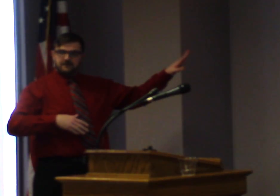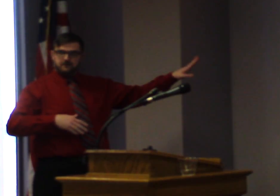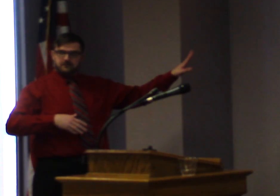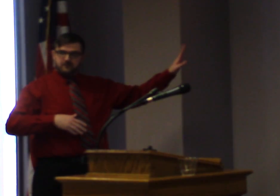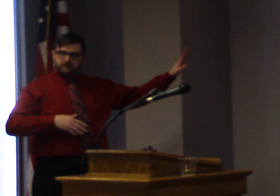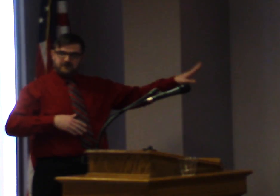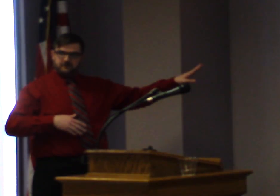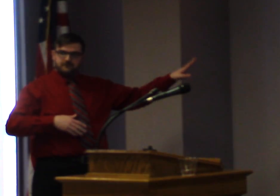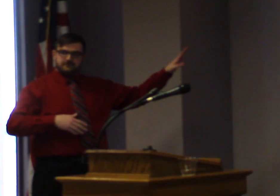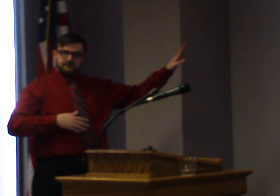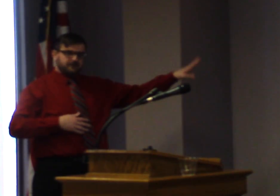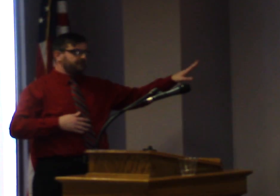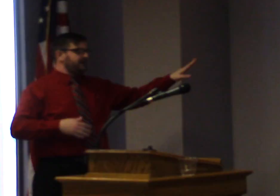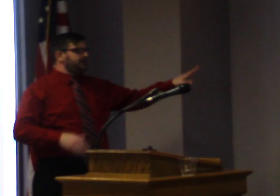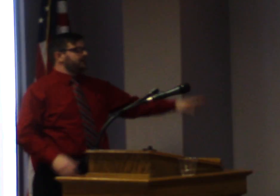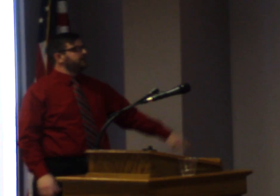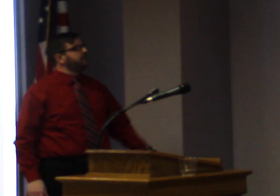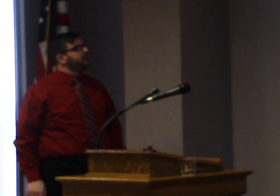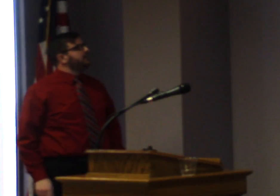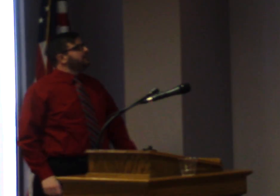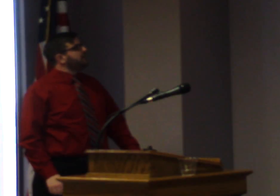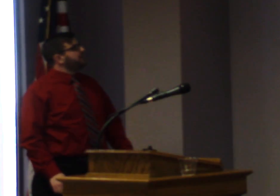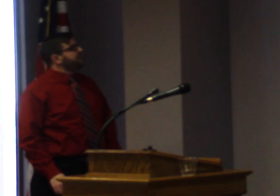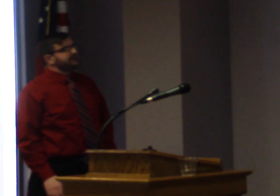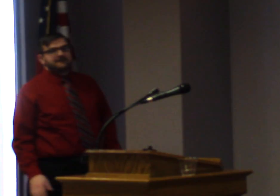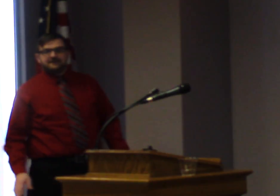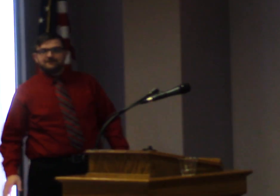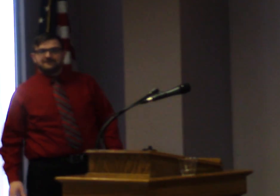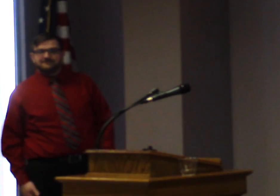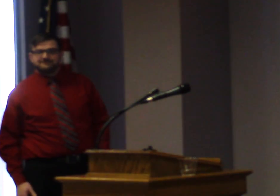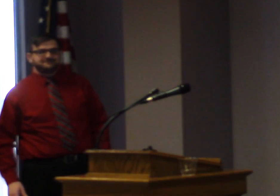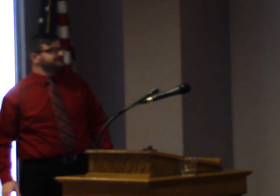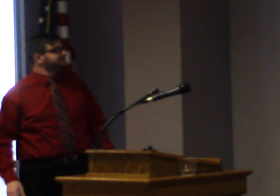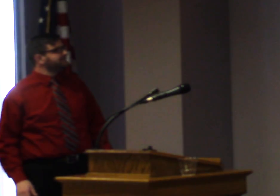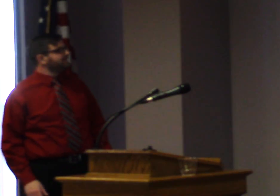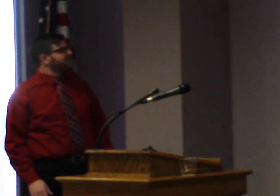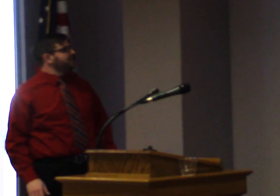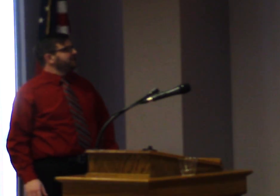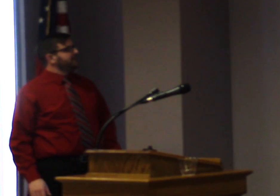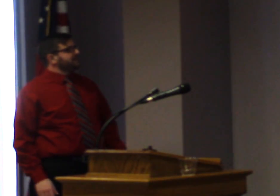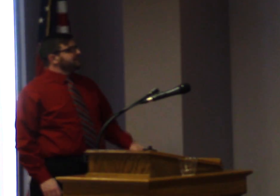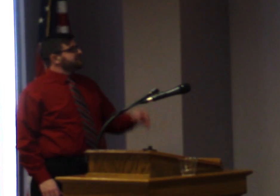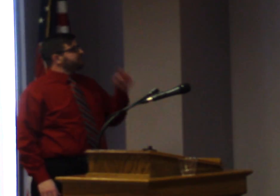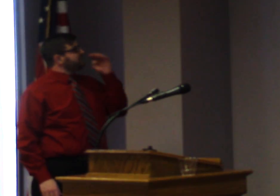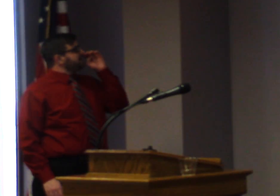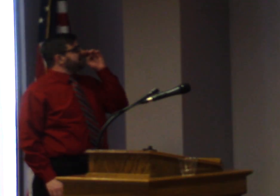like one of their mentors up there. All right, next one. This one is